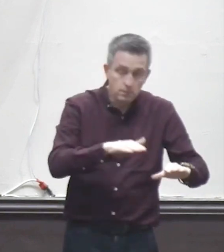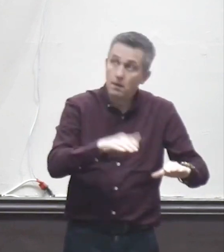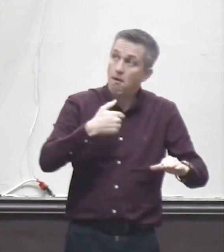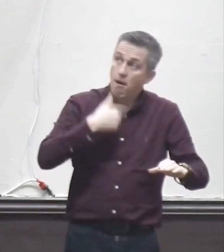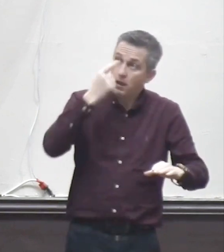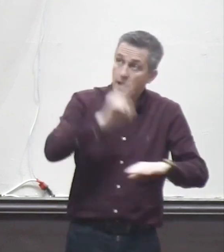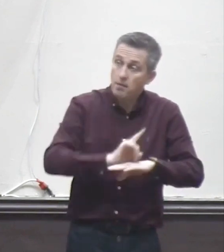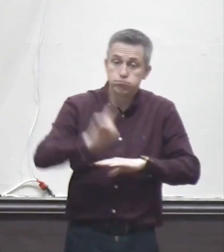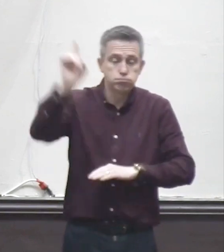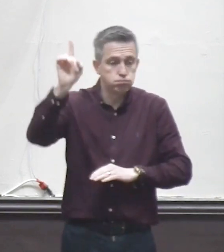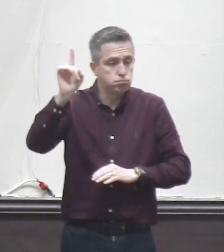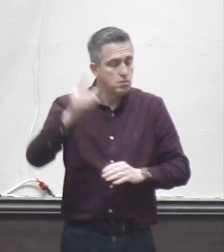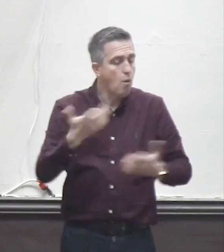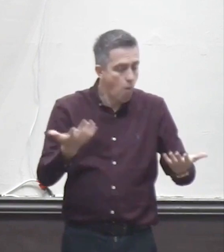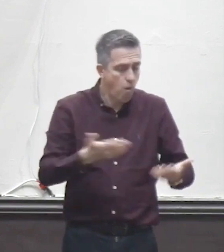such problem be